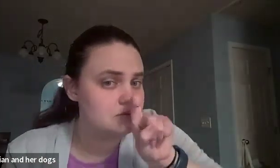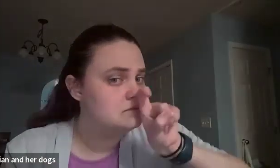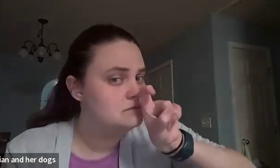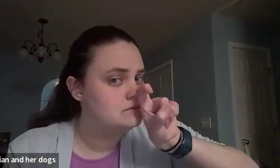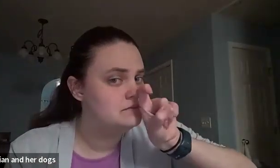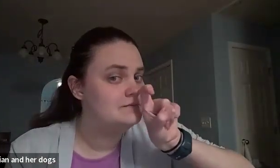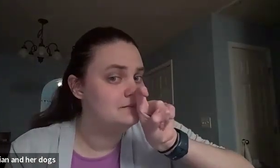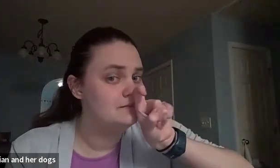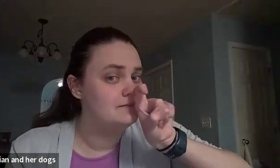eagle.